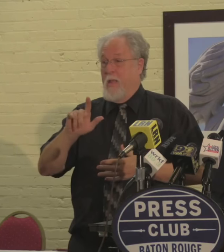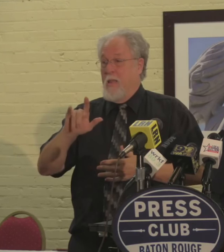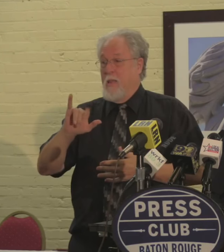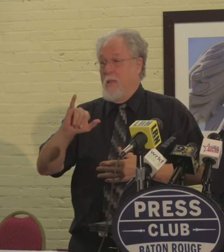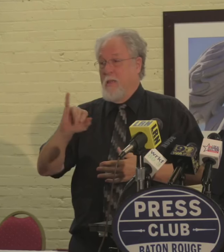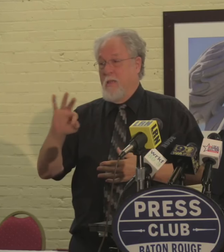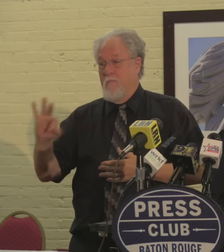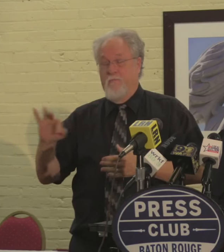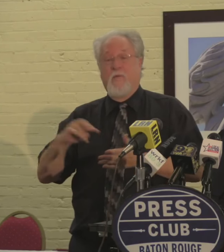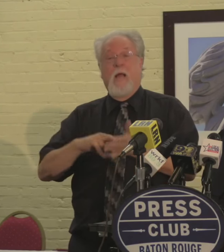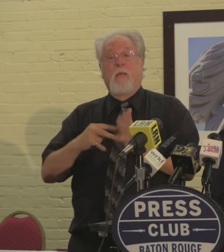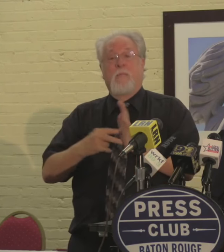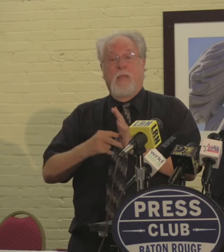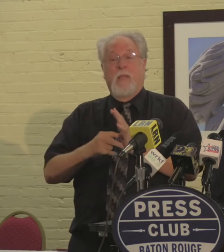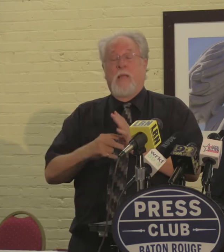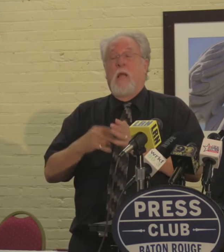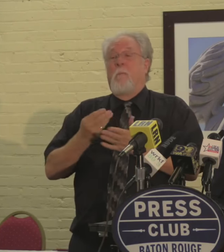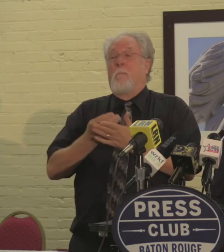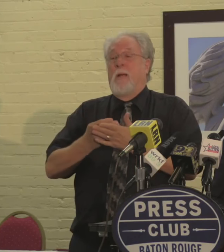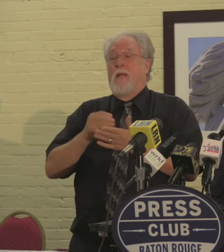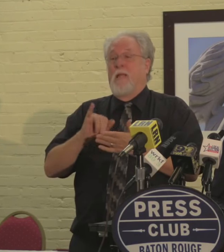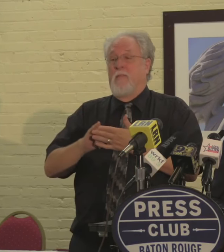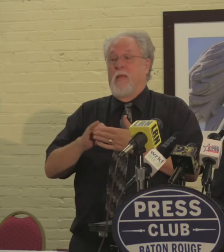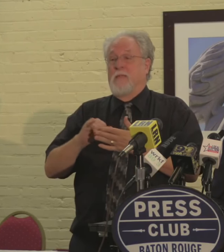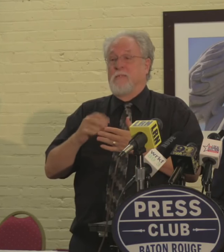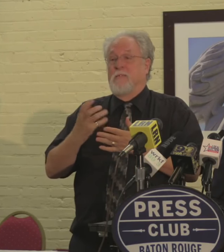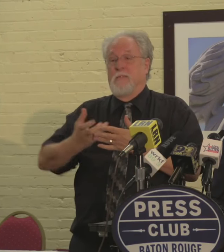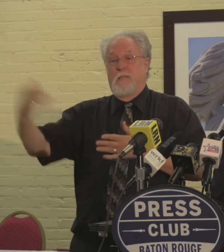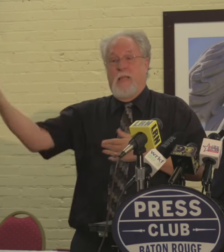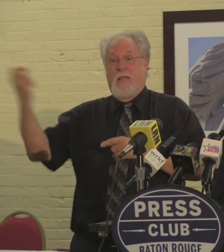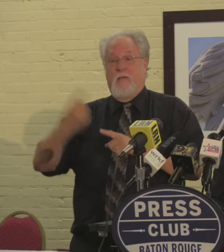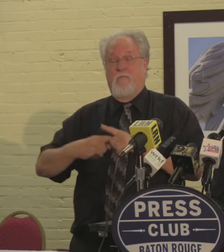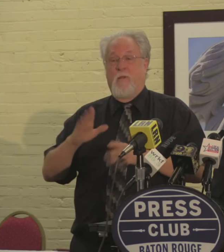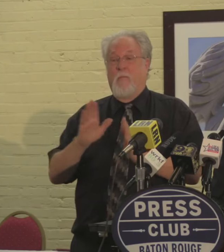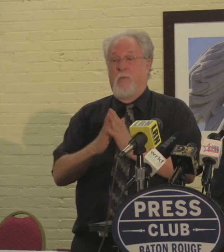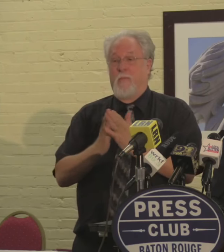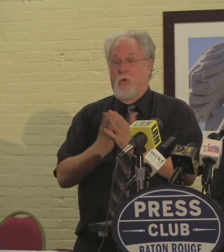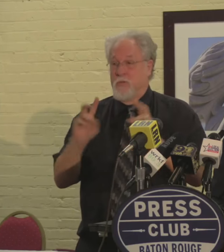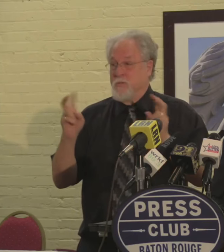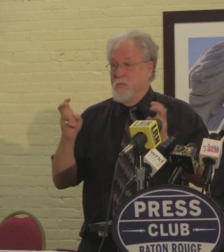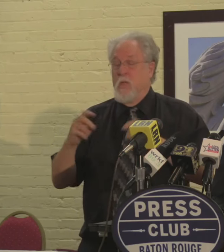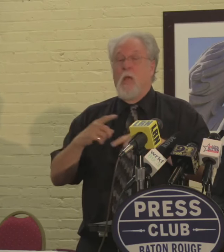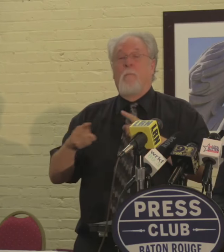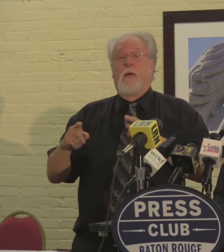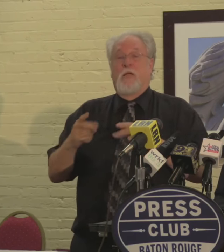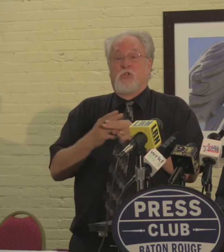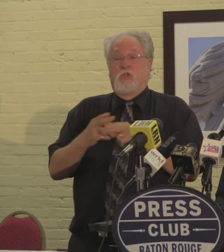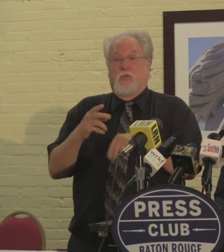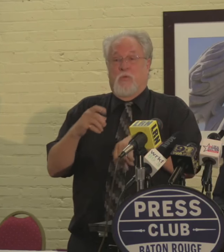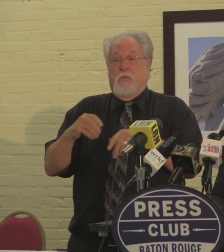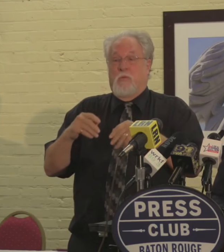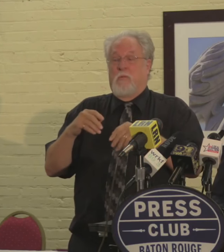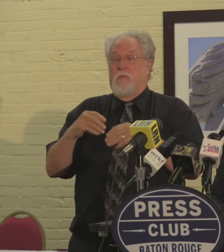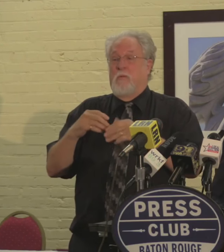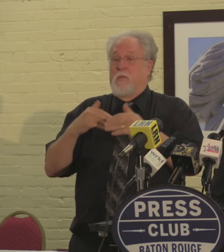about the revenue that's falling off the books. But the continuation budget shortfall is in the neighborhood of